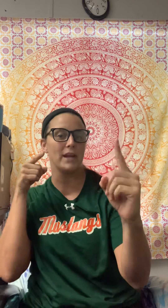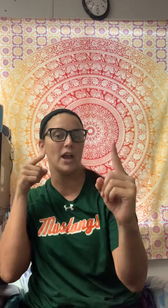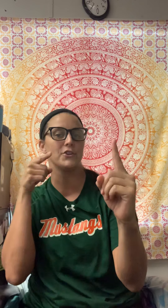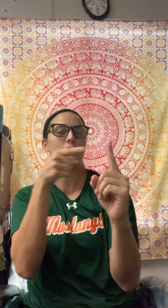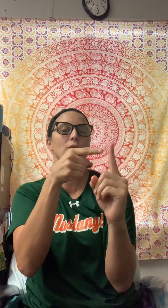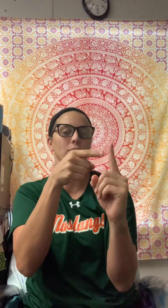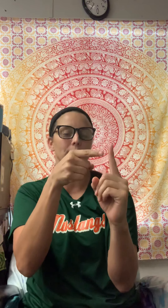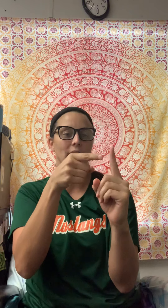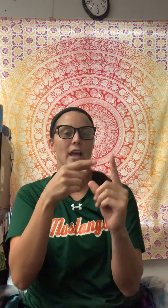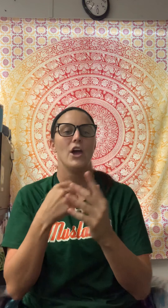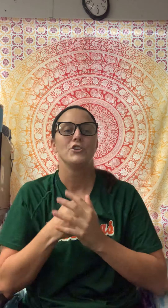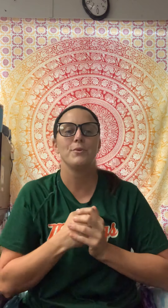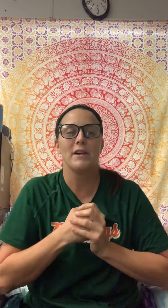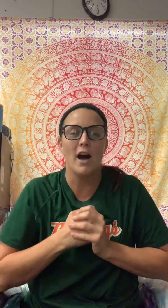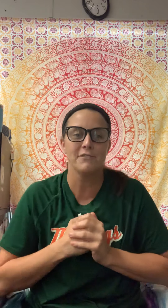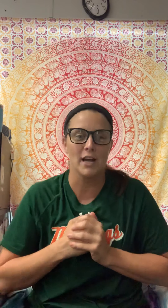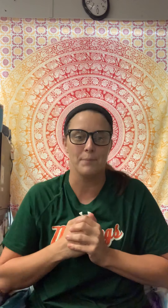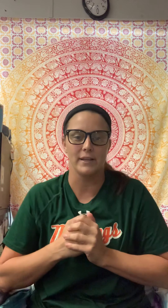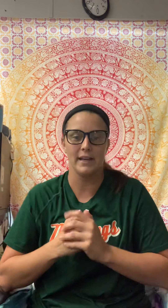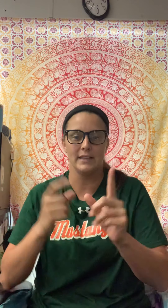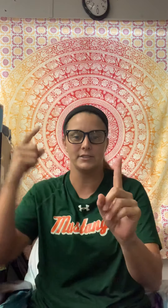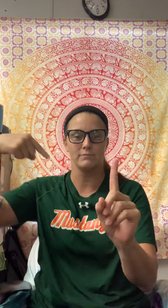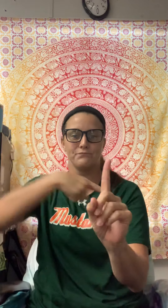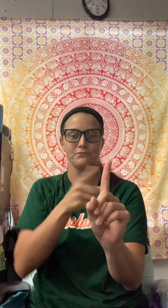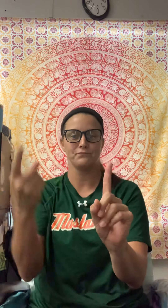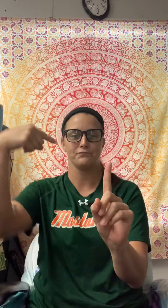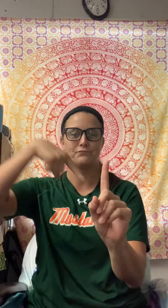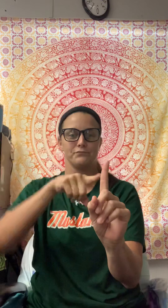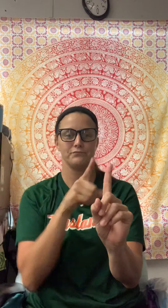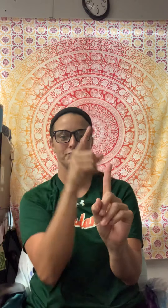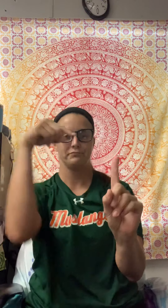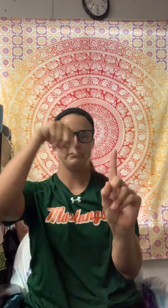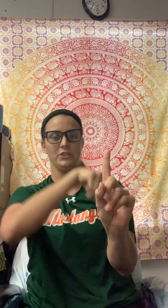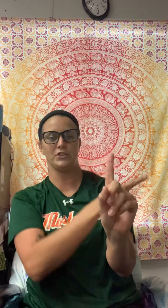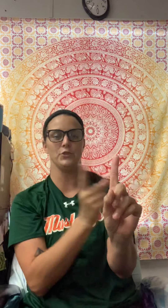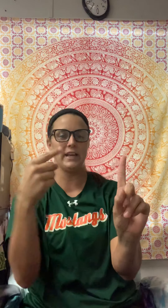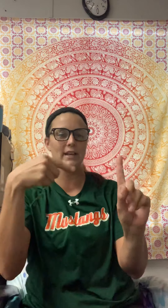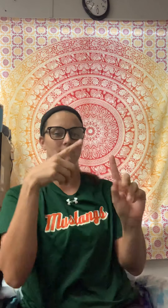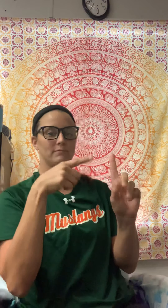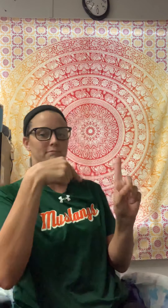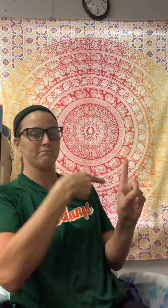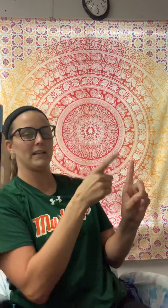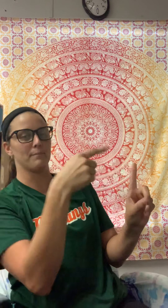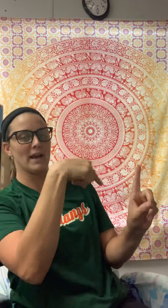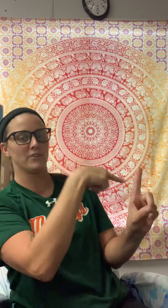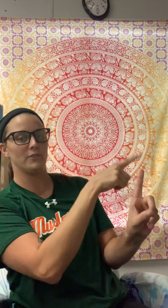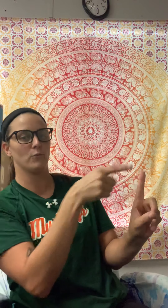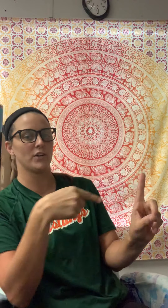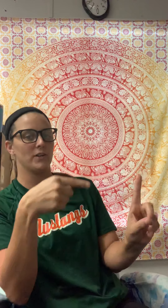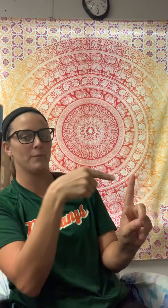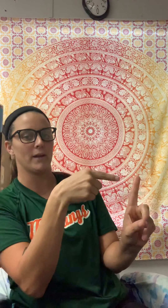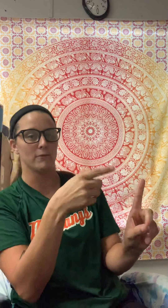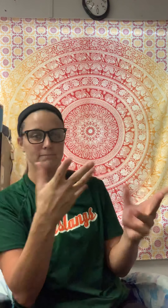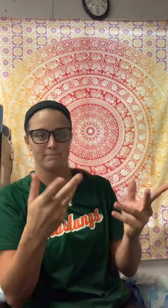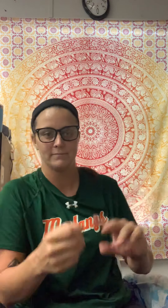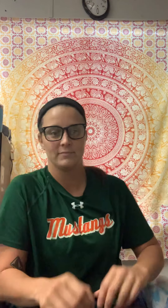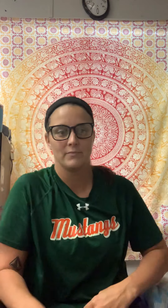and you're going to it. To be off topic is just, you can't make it back to where you need to go.